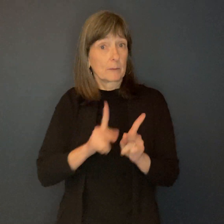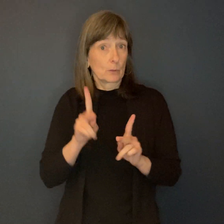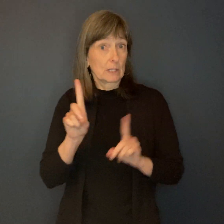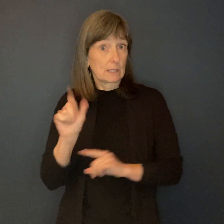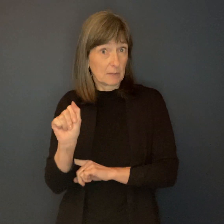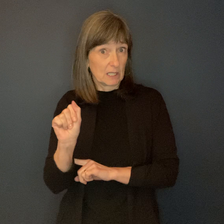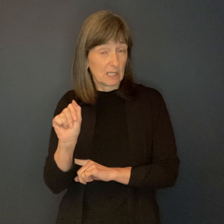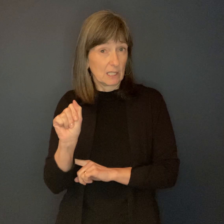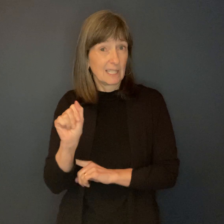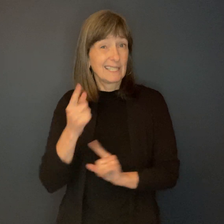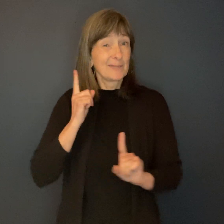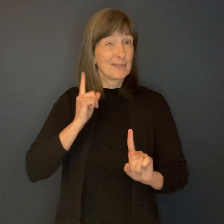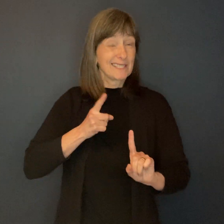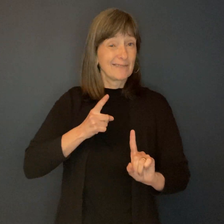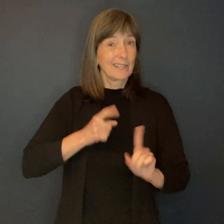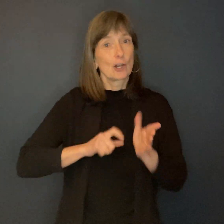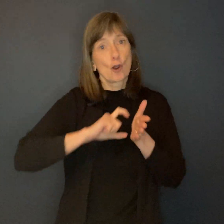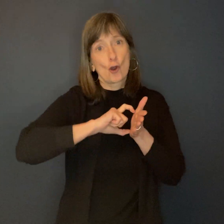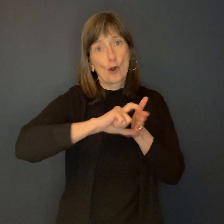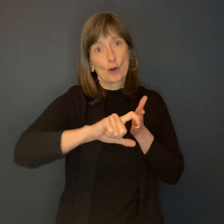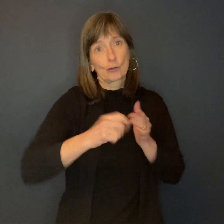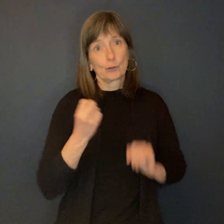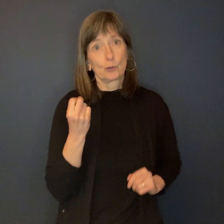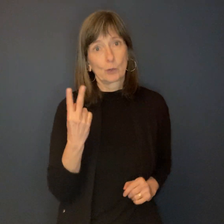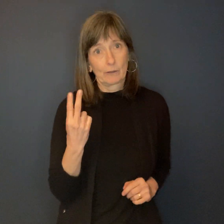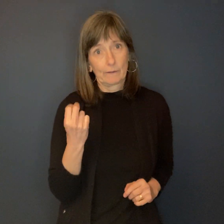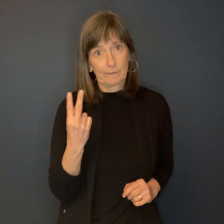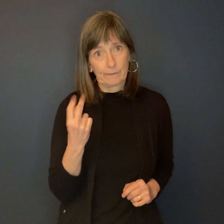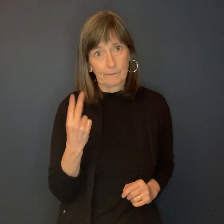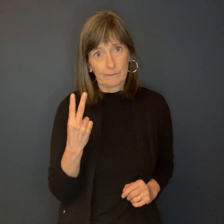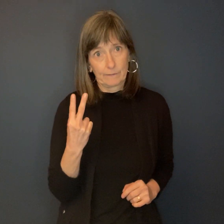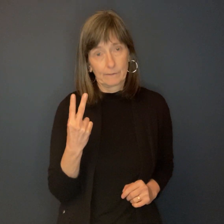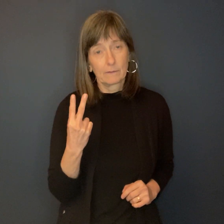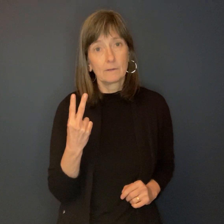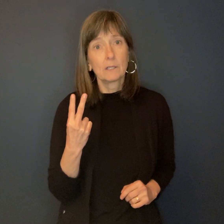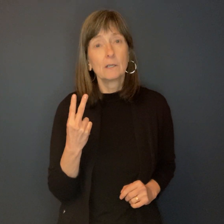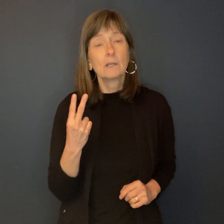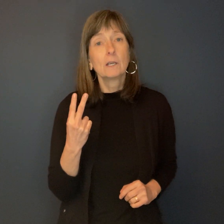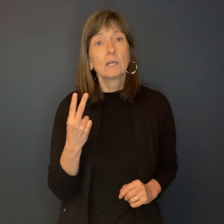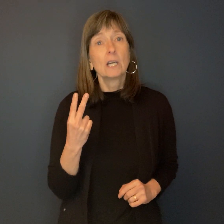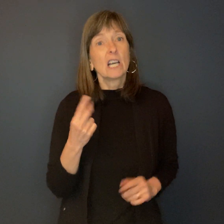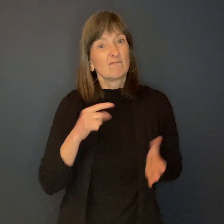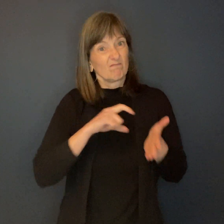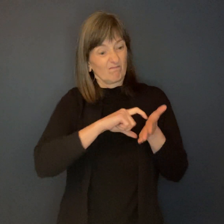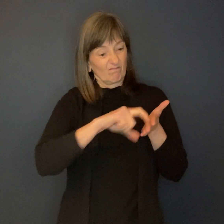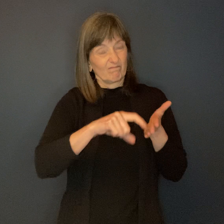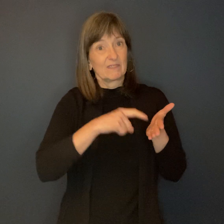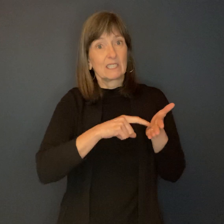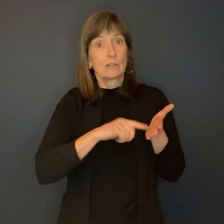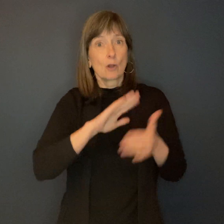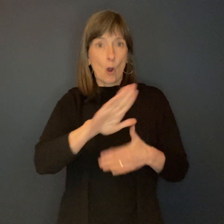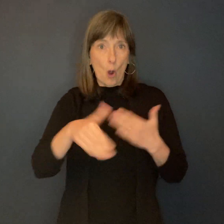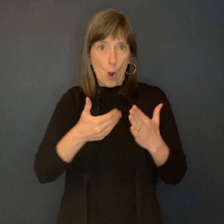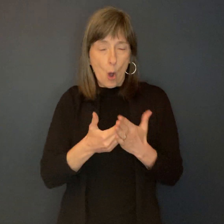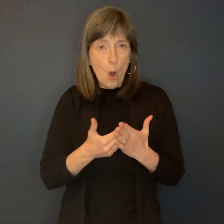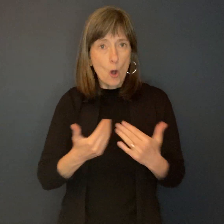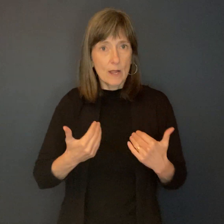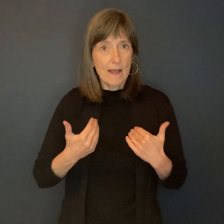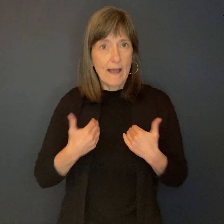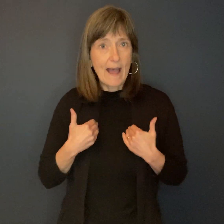Article 12, which is this notion that all people have legal capacity, almost as